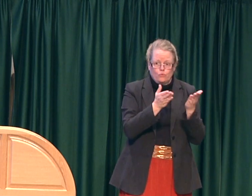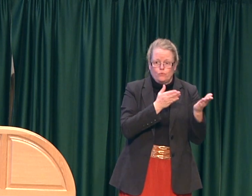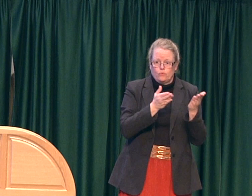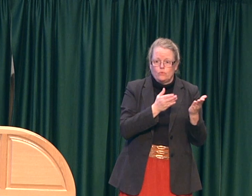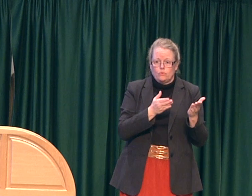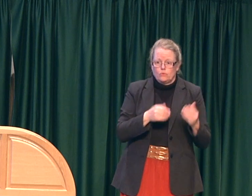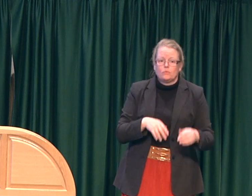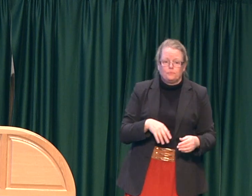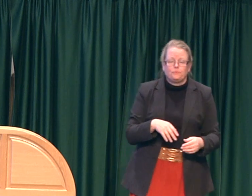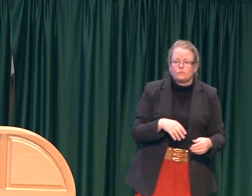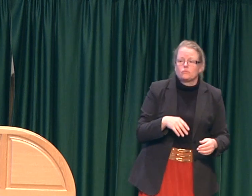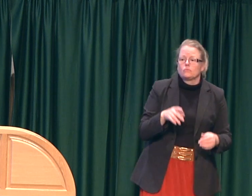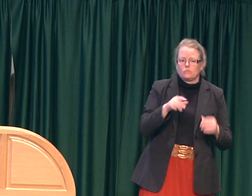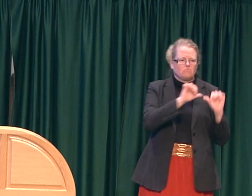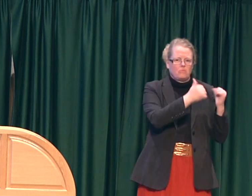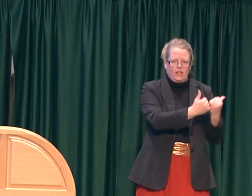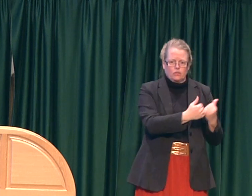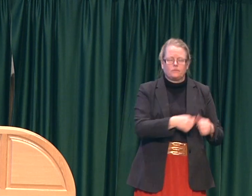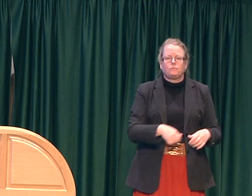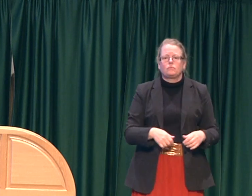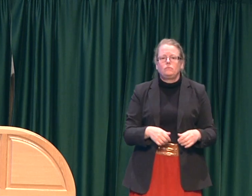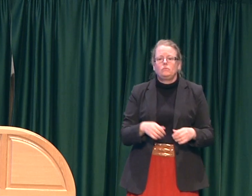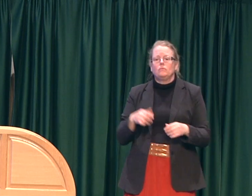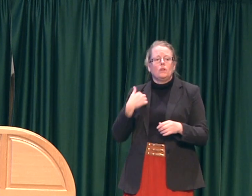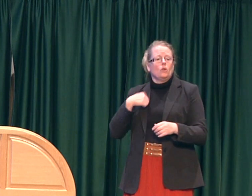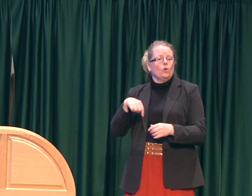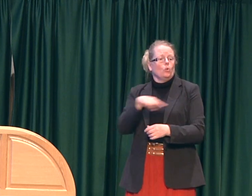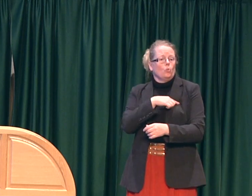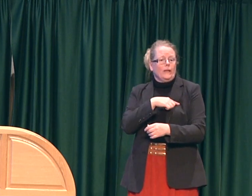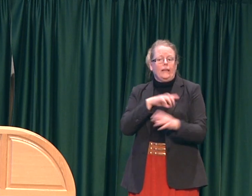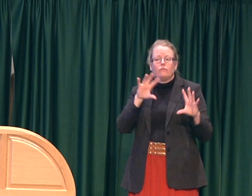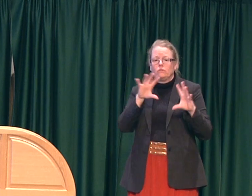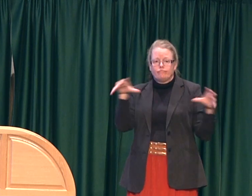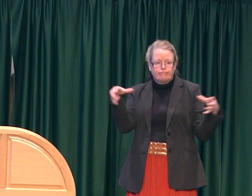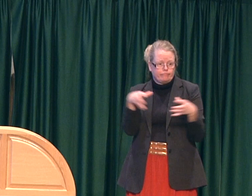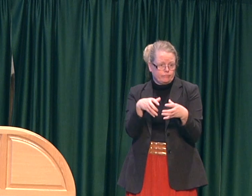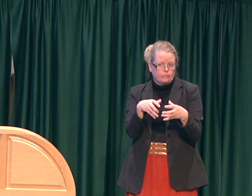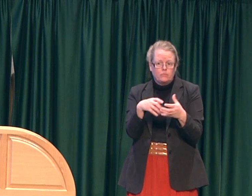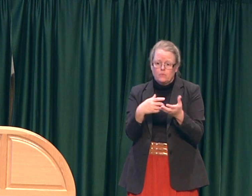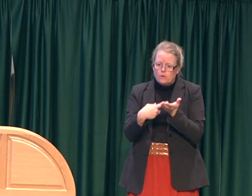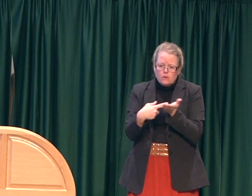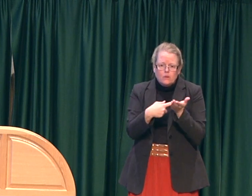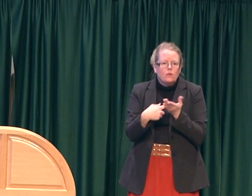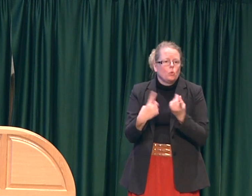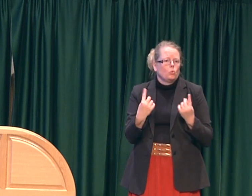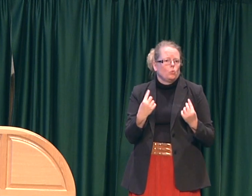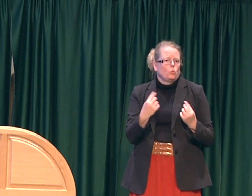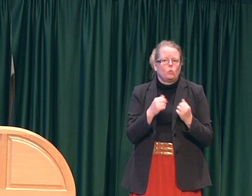And Hayes Interpreter Services, or Interpreting Services, and that's an agency. We came